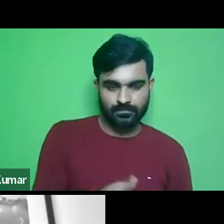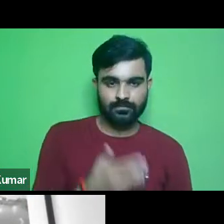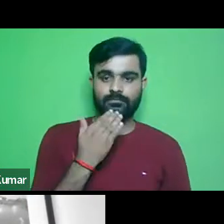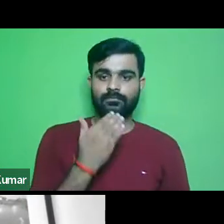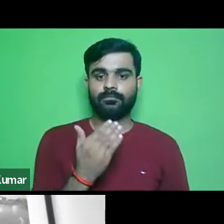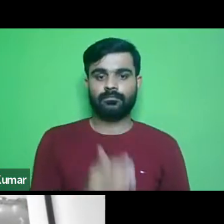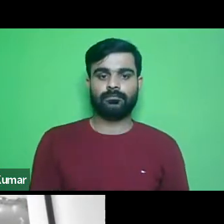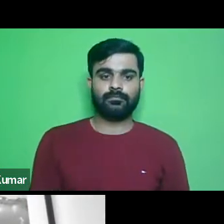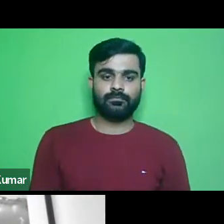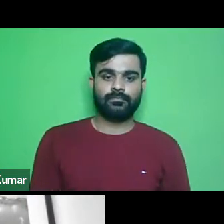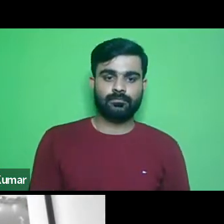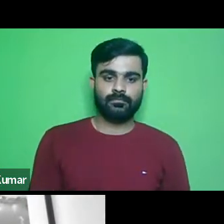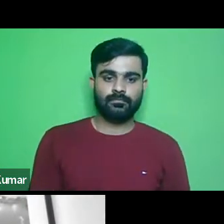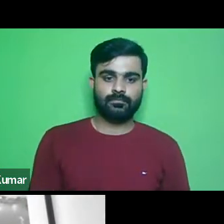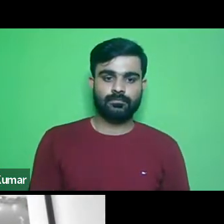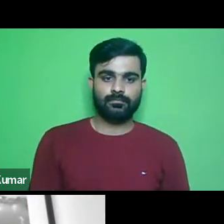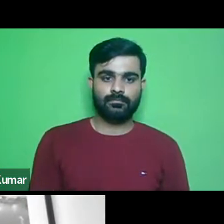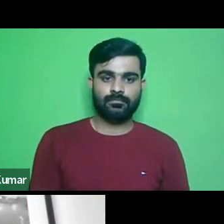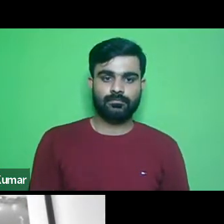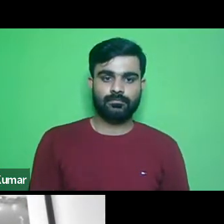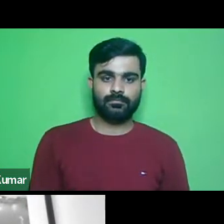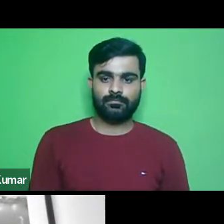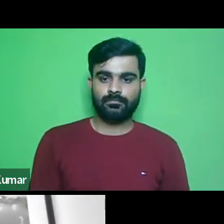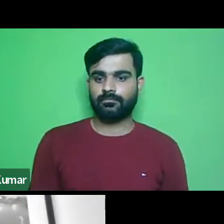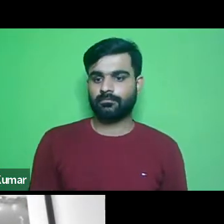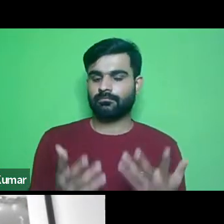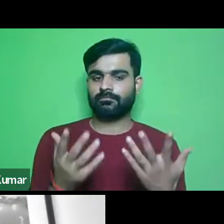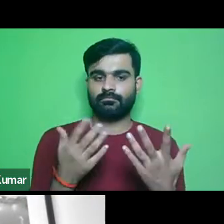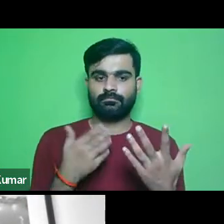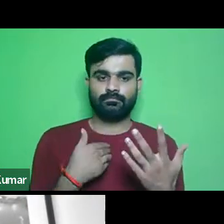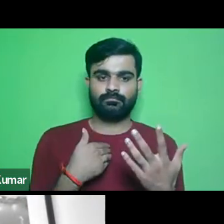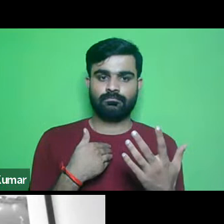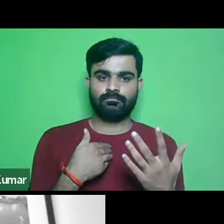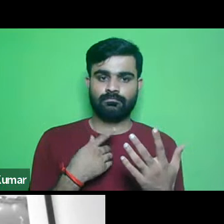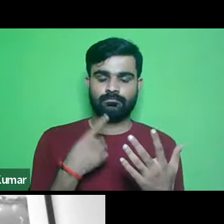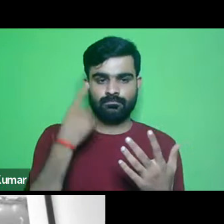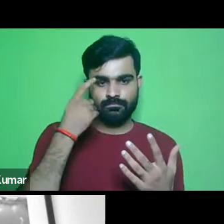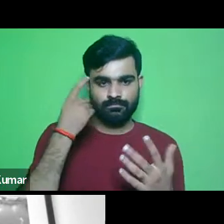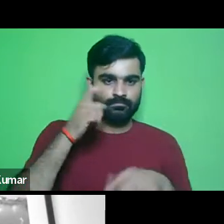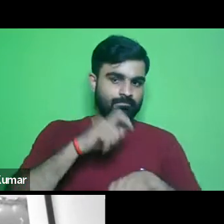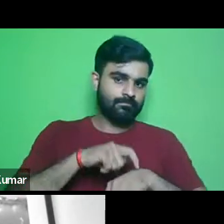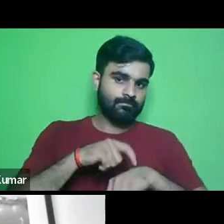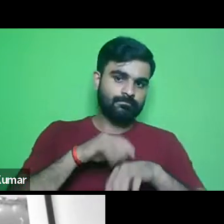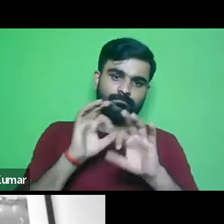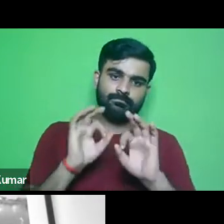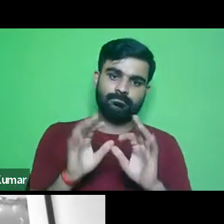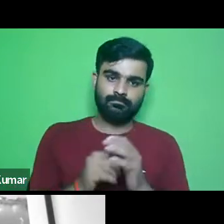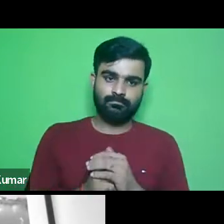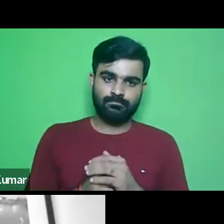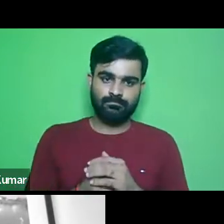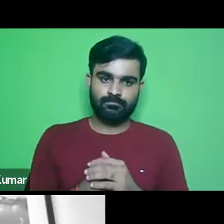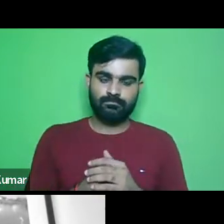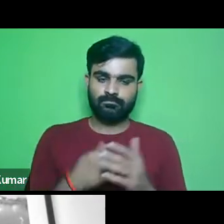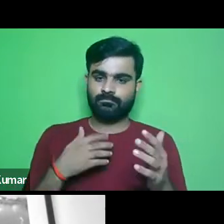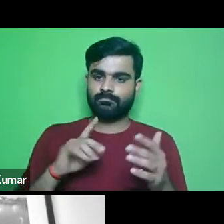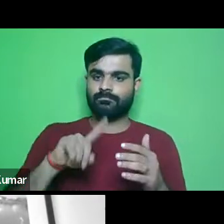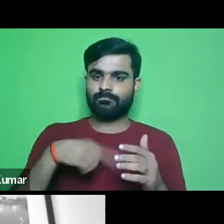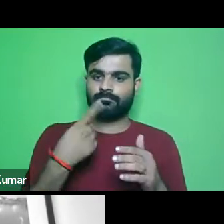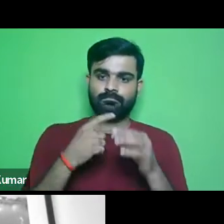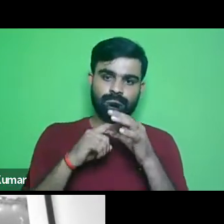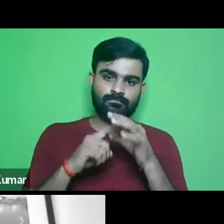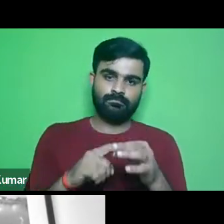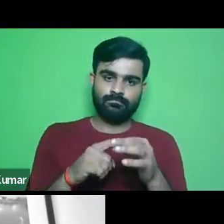Thank you, Udbhav. So I think I'm conscious of time, so I'll club the next two